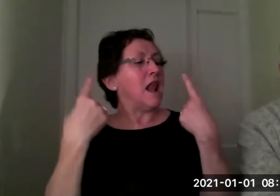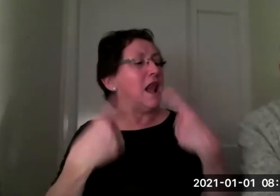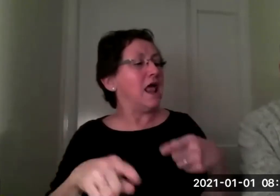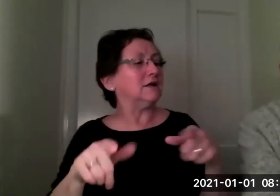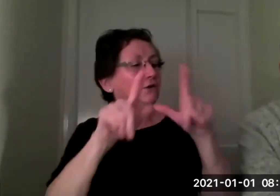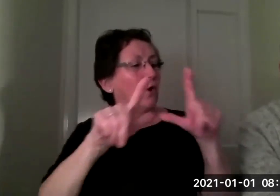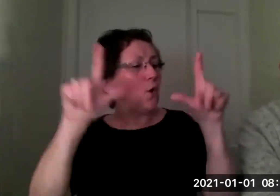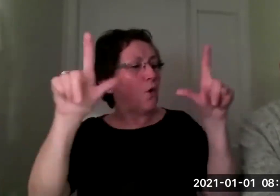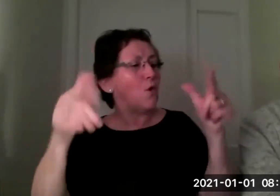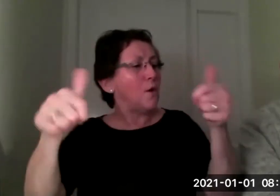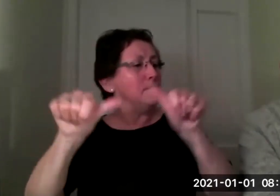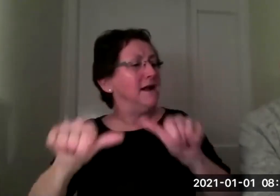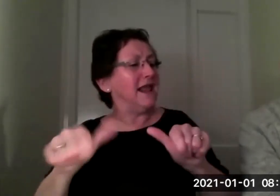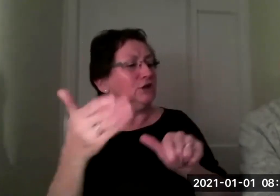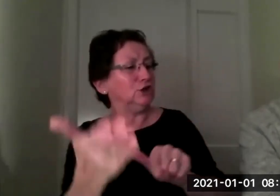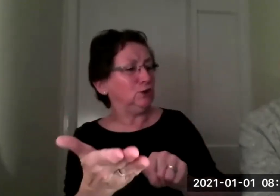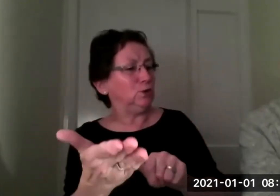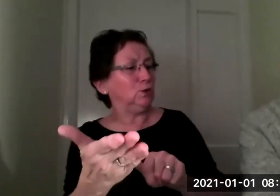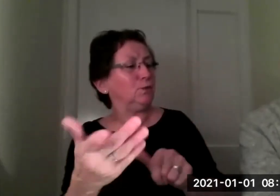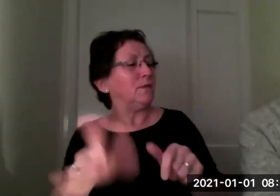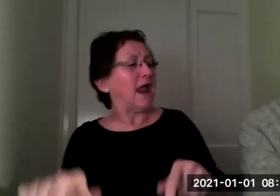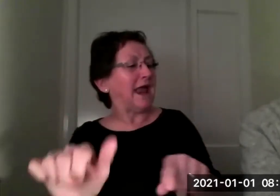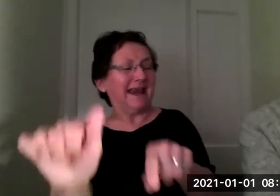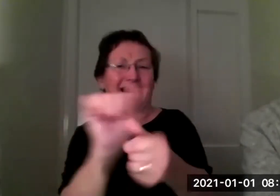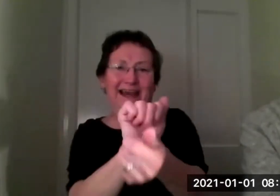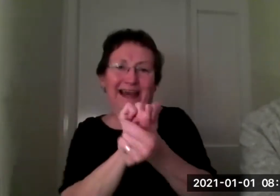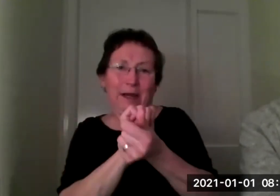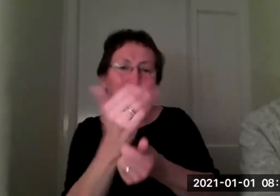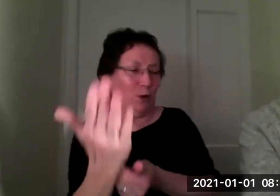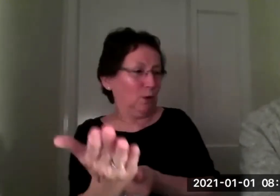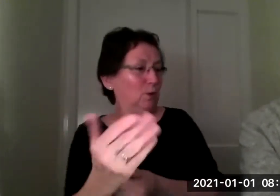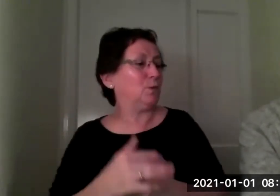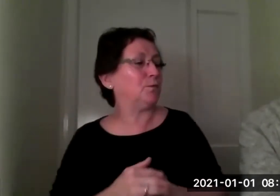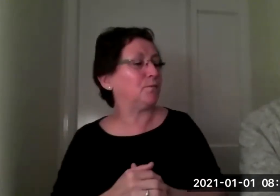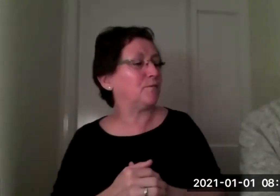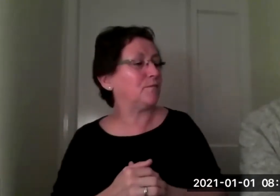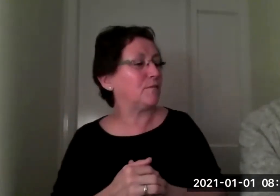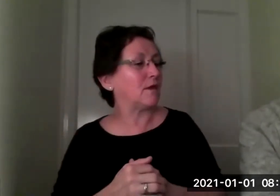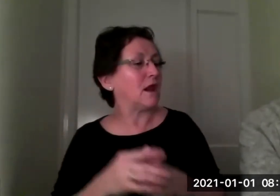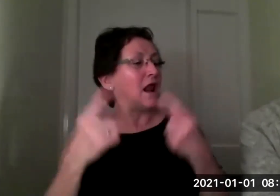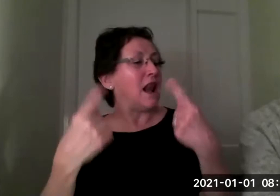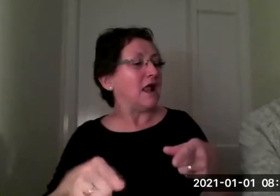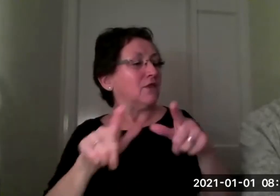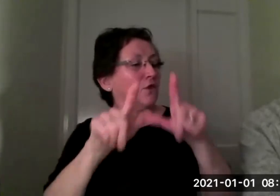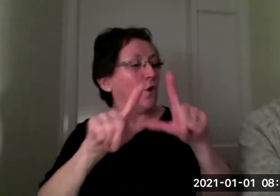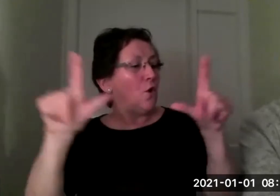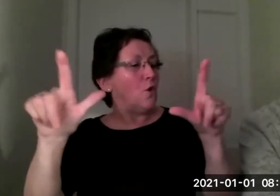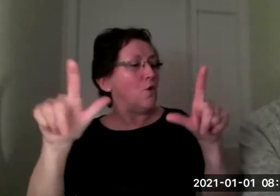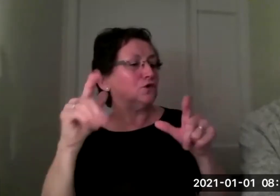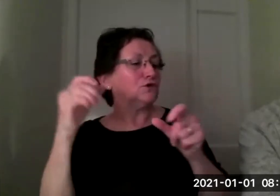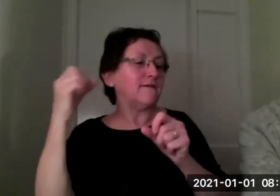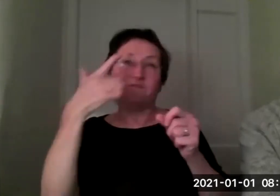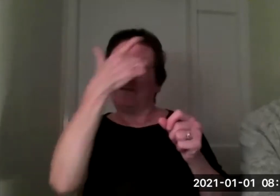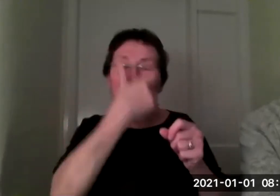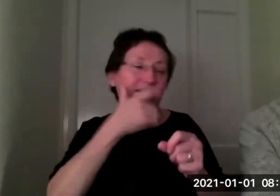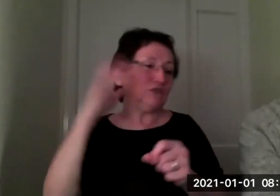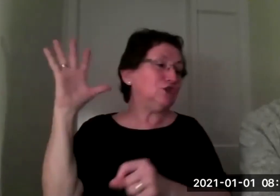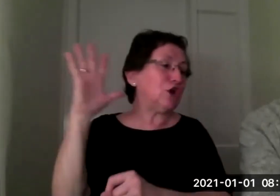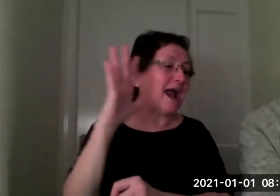let the Lord bless you and keep you. Let the Lord's face